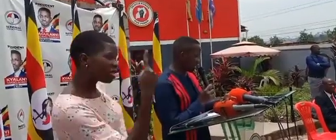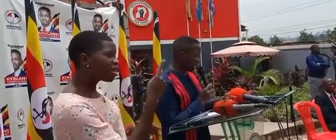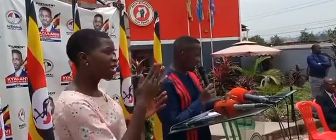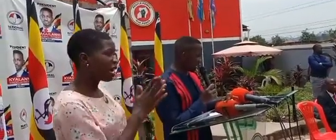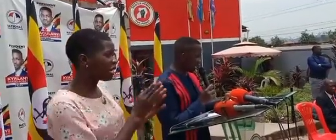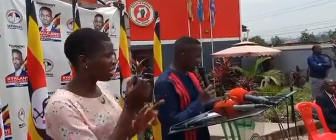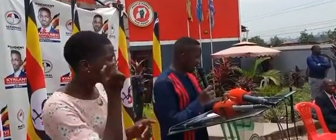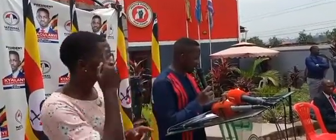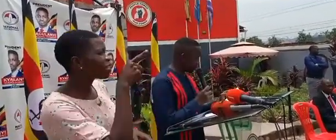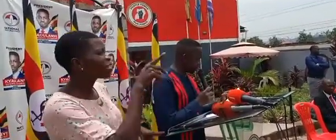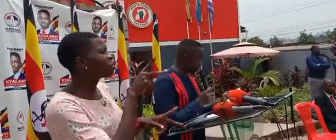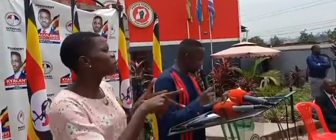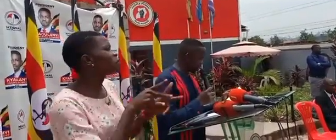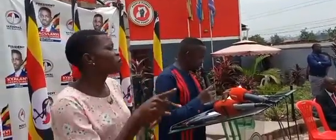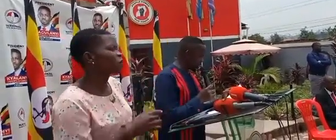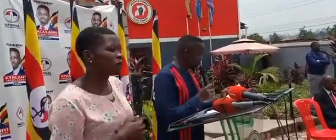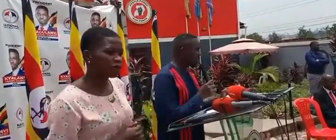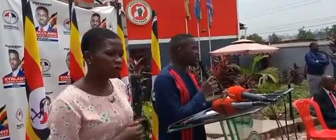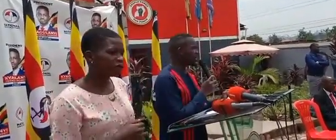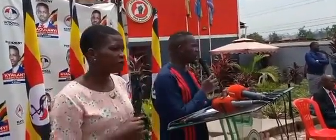mubategeere